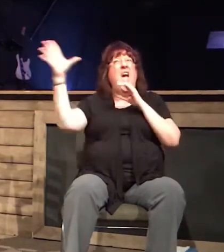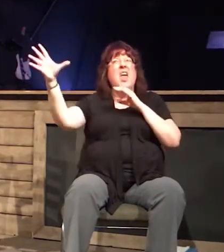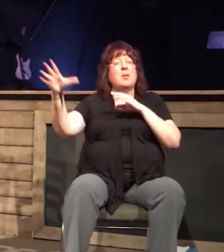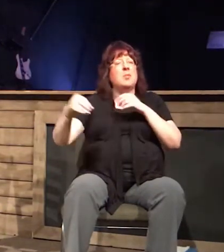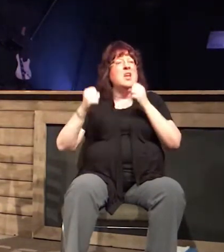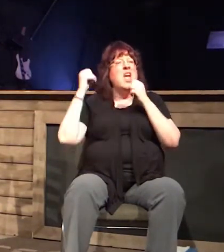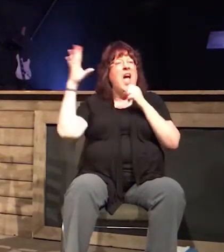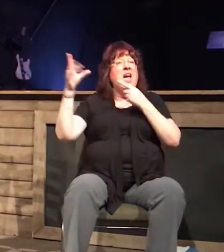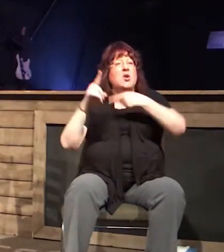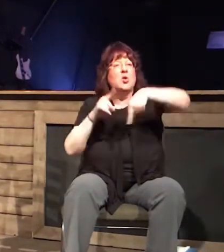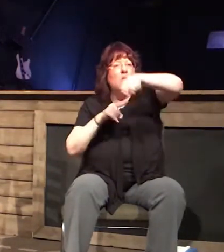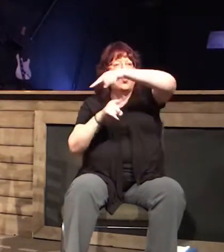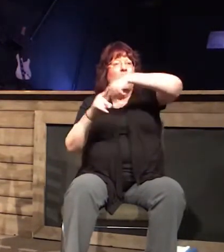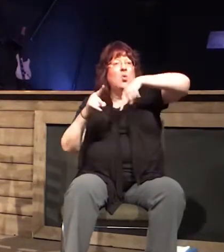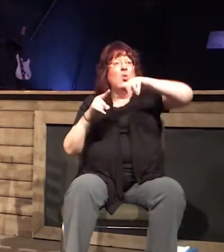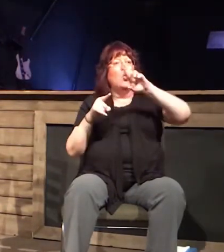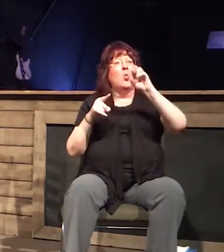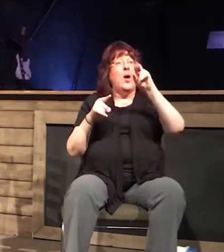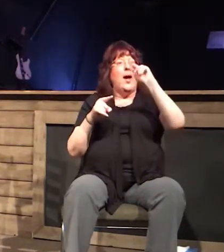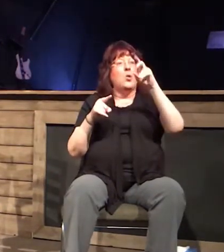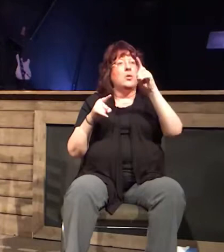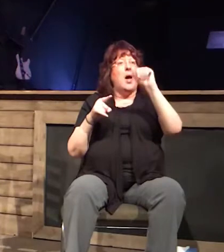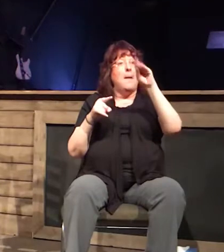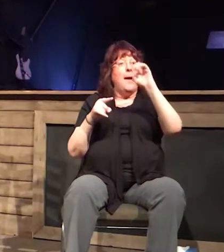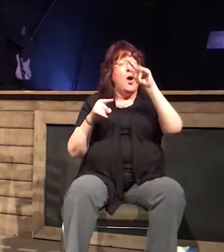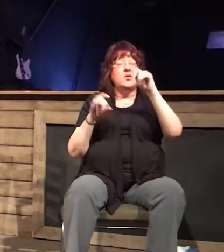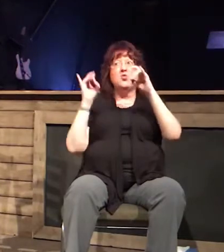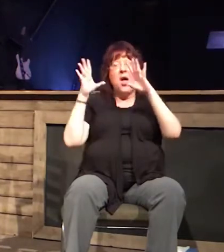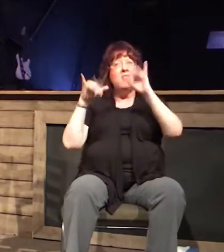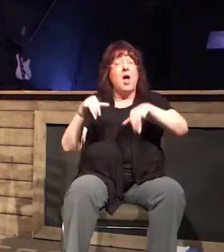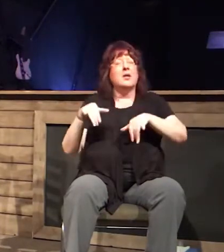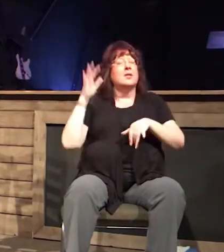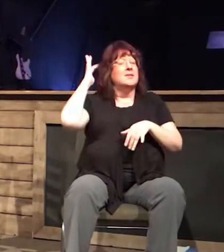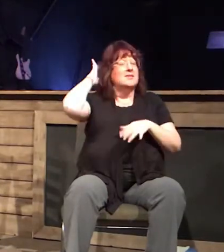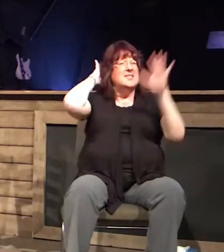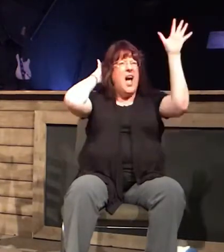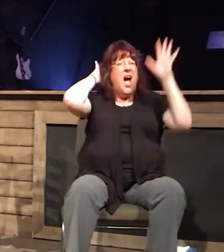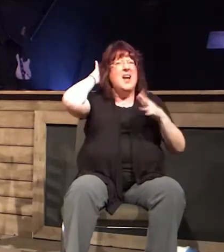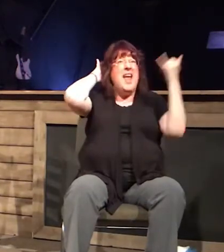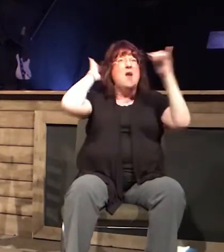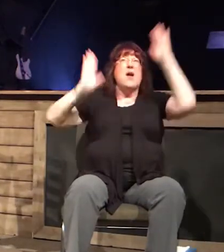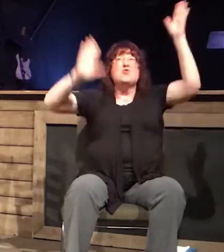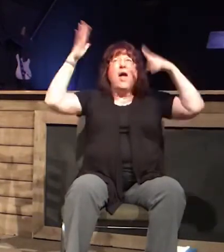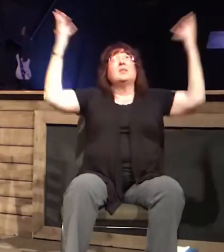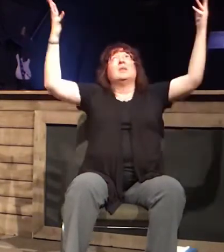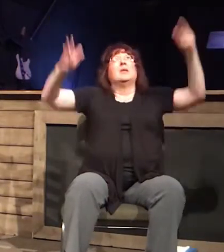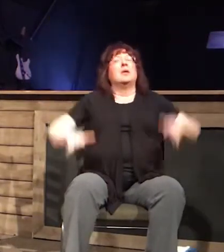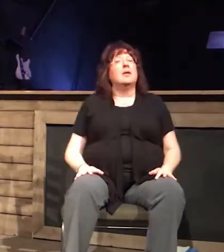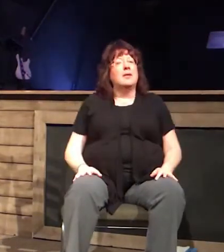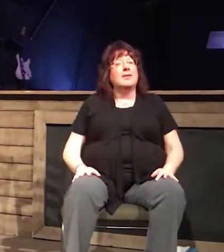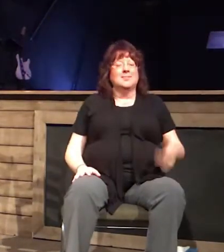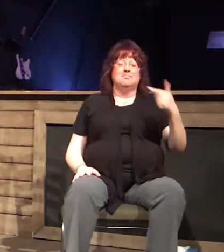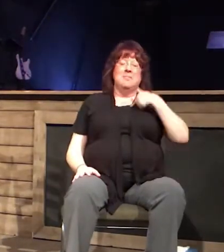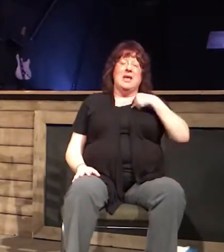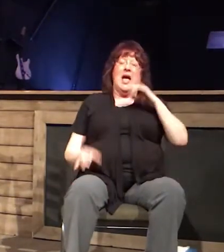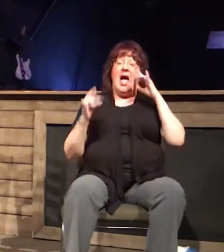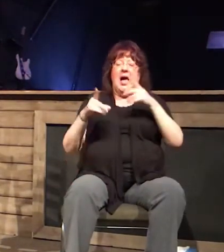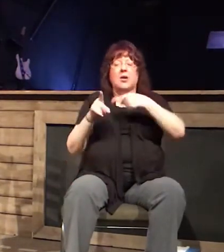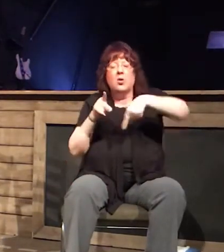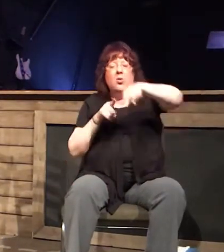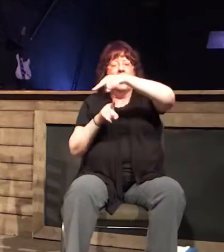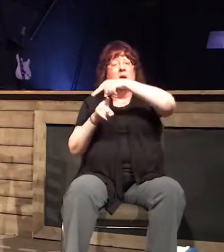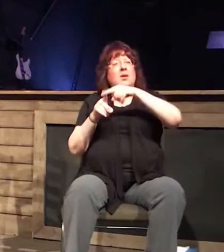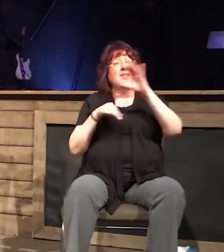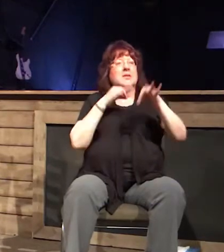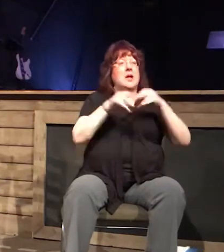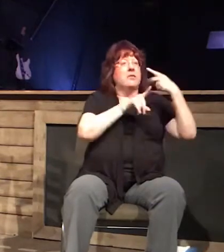How many hate roundabouts? Can we just get it off our chest today? Let's just get that. Now you're raising your hand. Come on, family. Yeah, that's me. I hate a roundabout. We